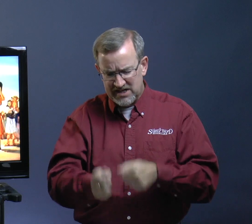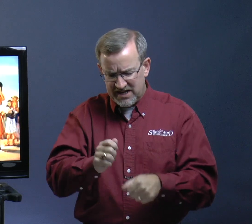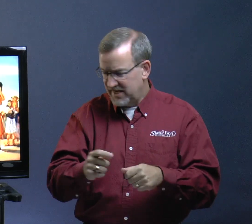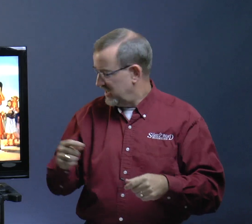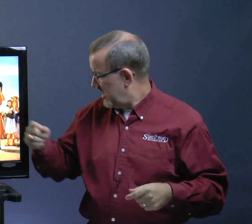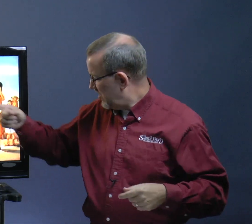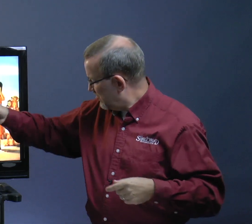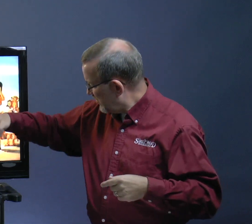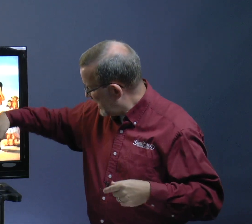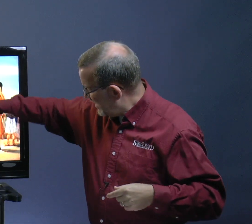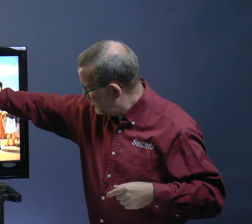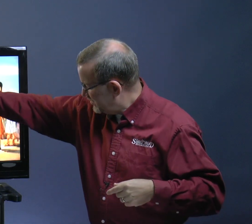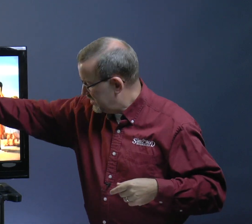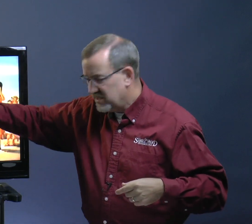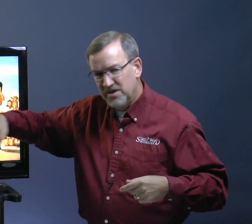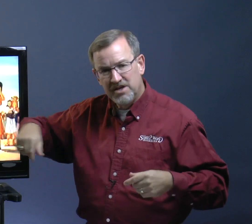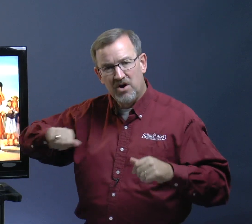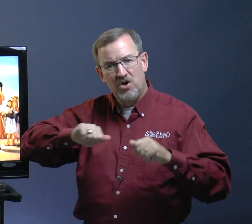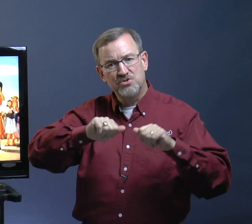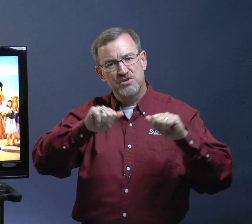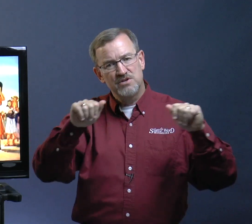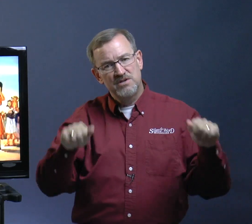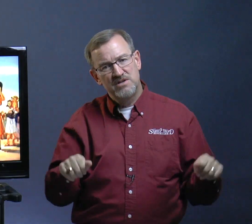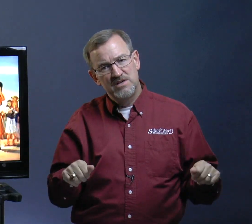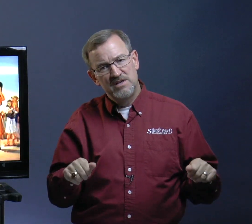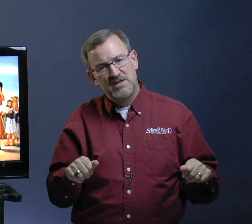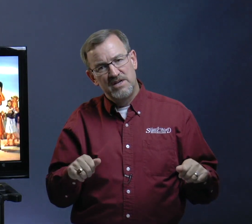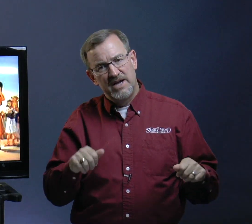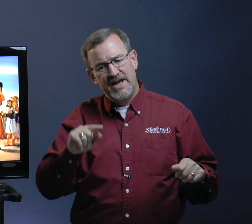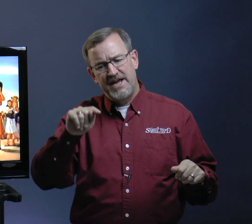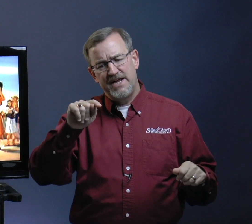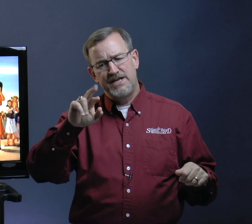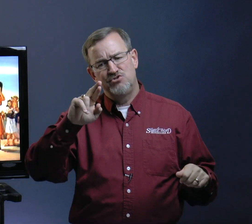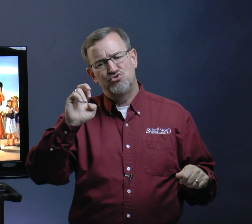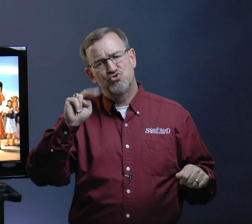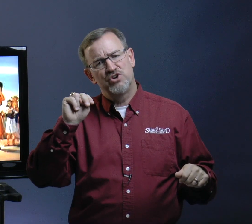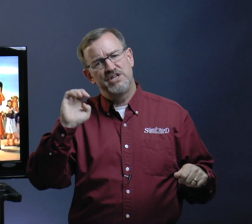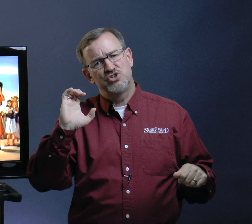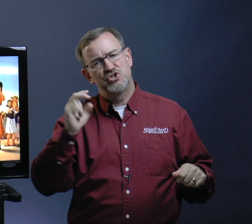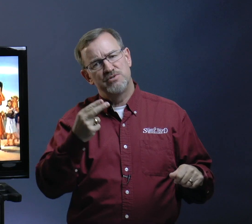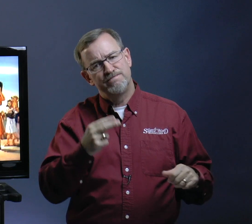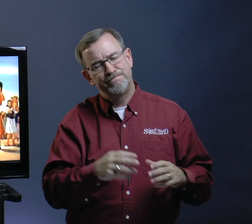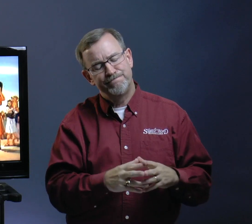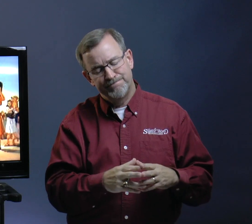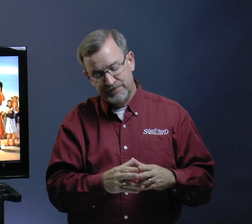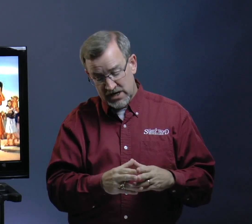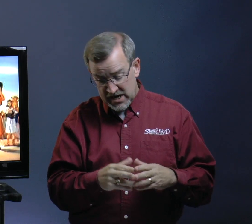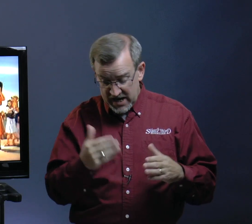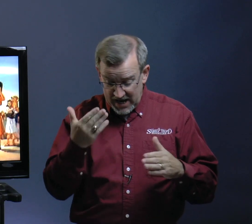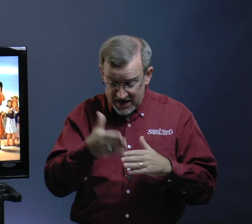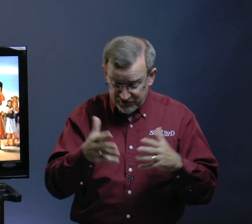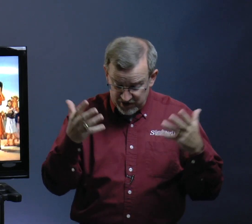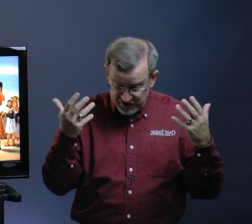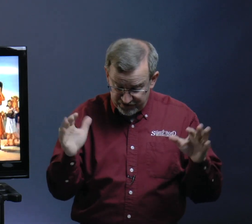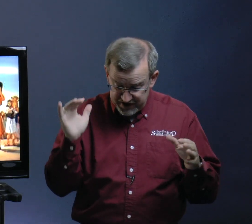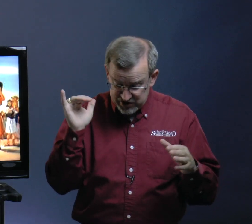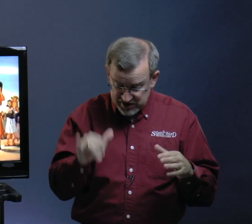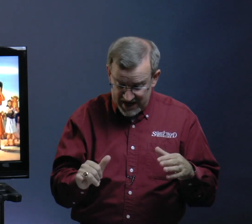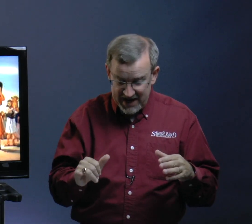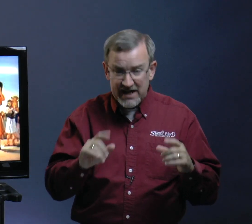dig around the altar a trench. After he finished that,